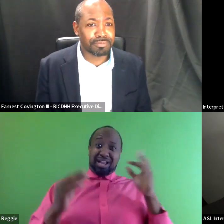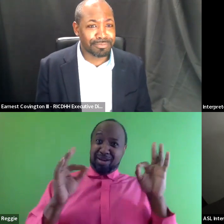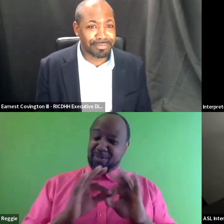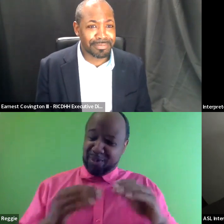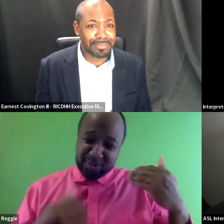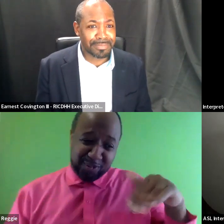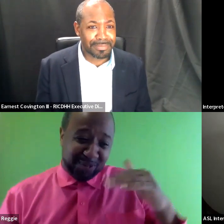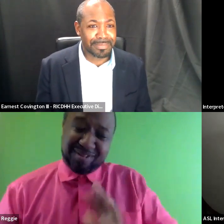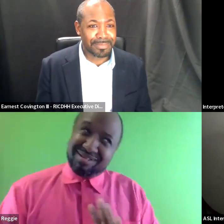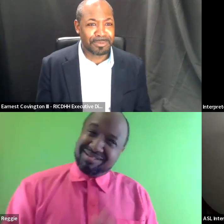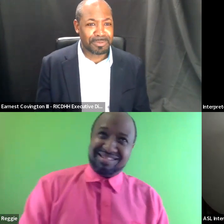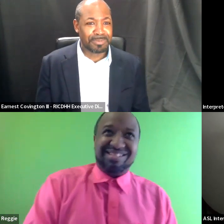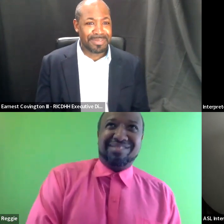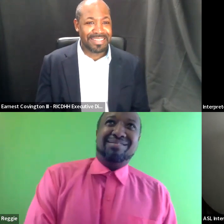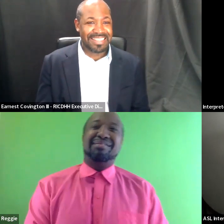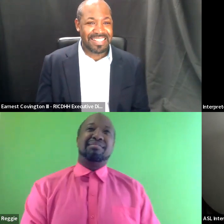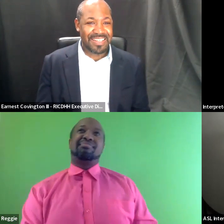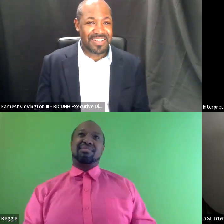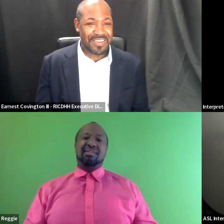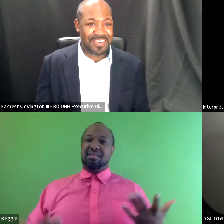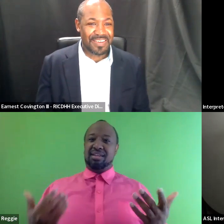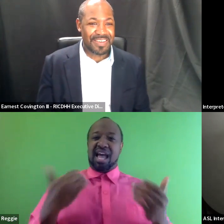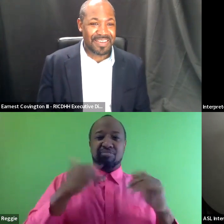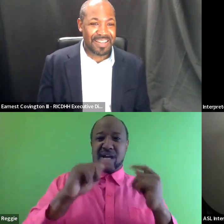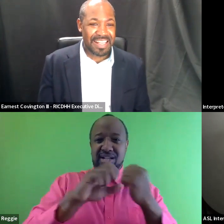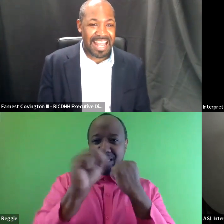Oh, yeah, that's an important one. Whew.